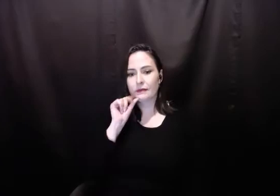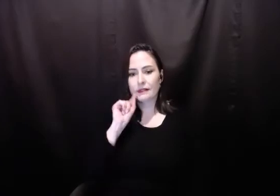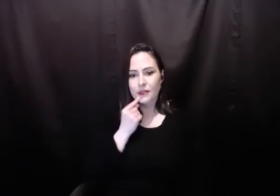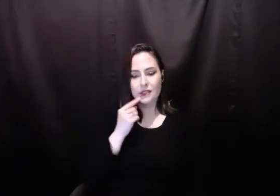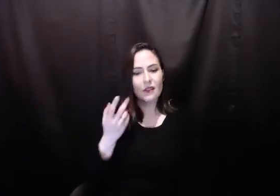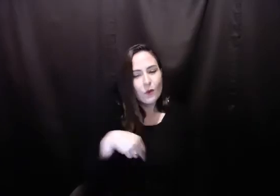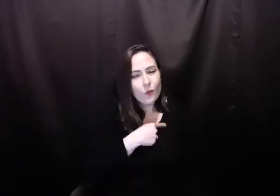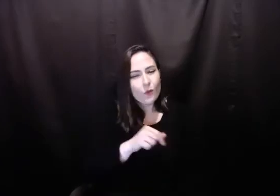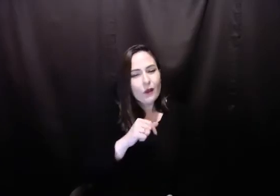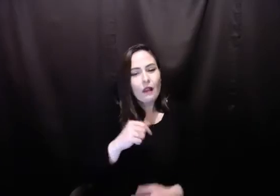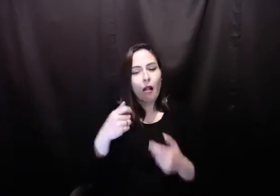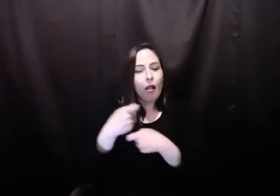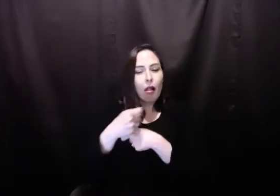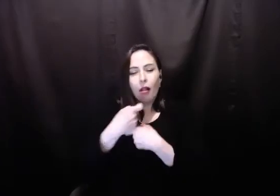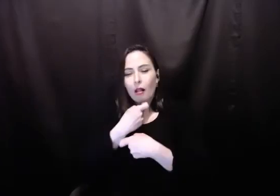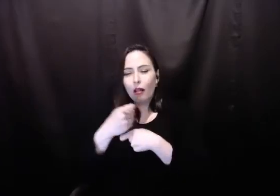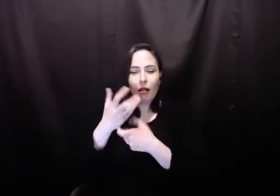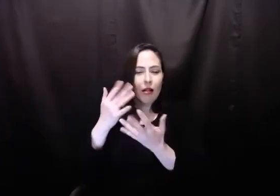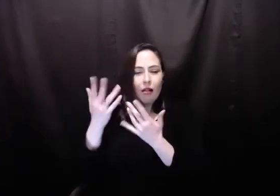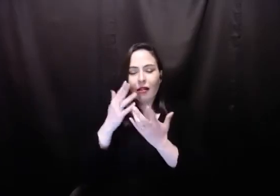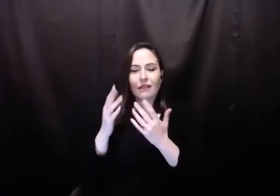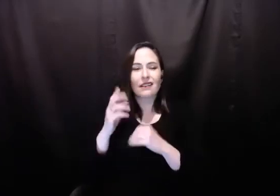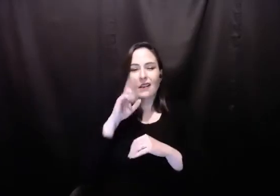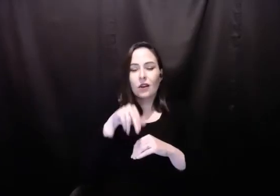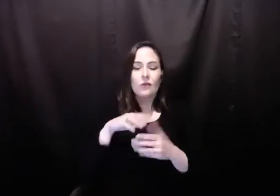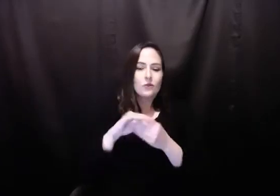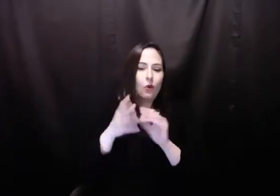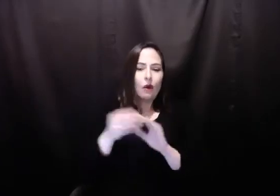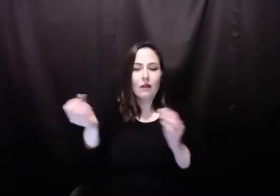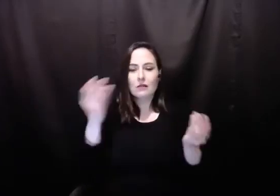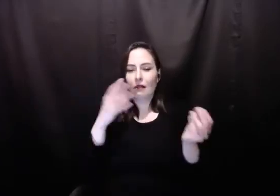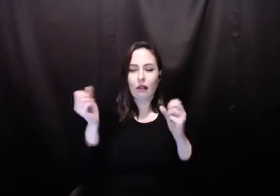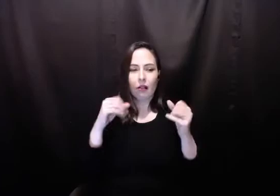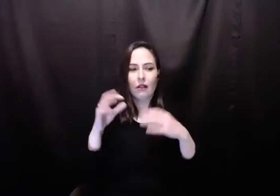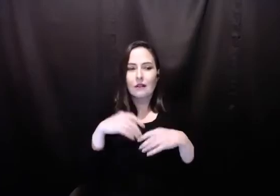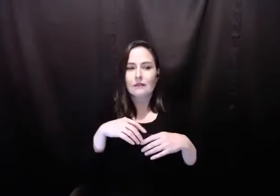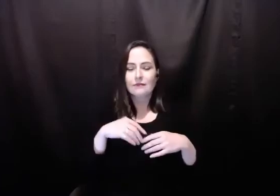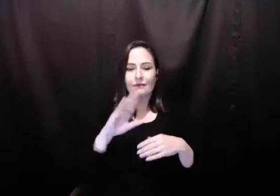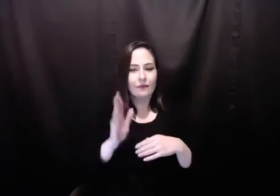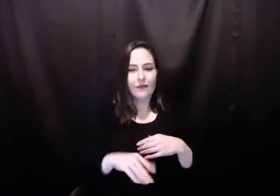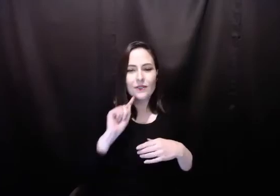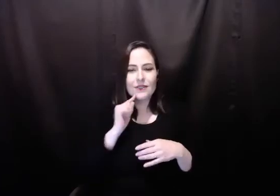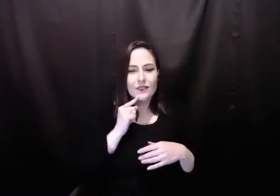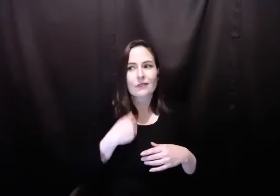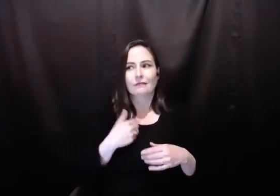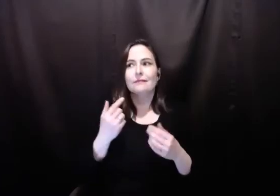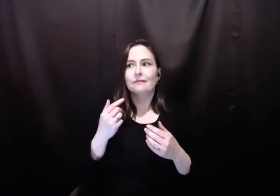I did that for a number of years with my husband. I would create these, it wasn't too hard to